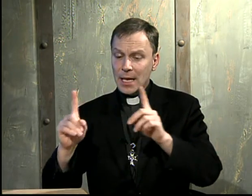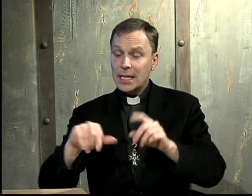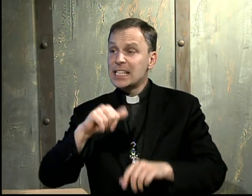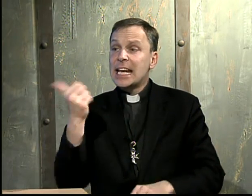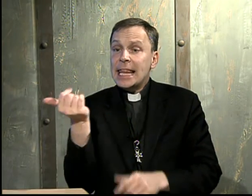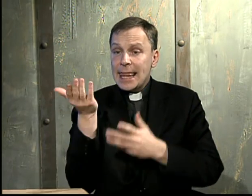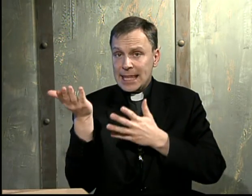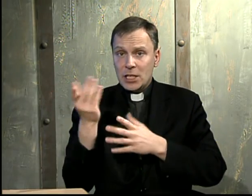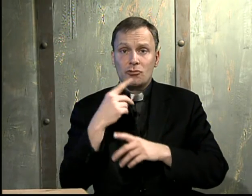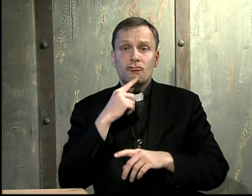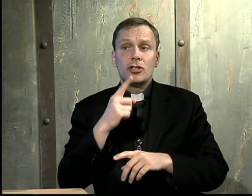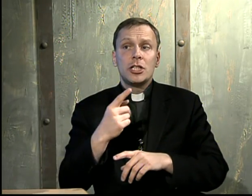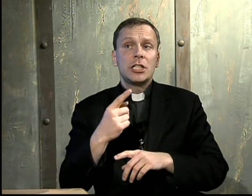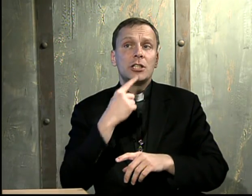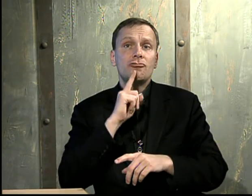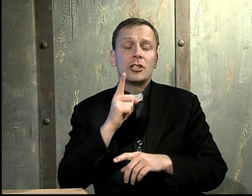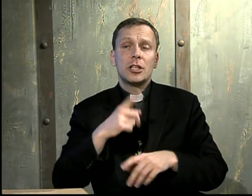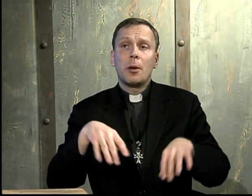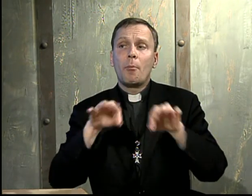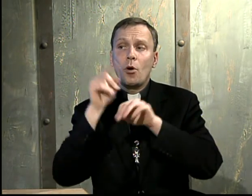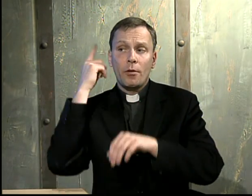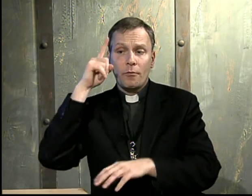messaging.